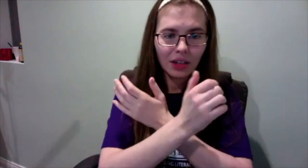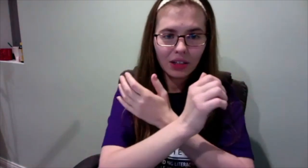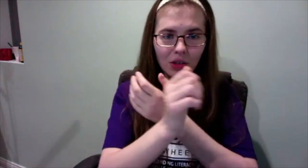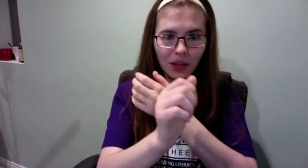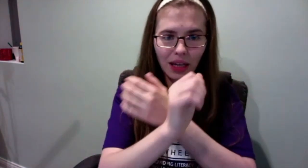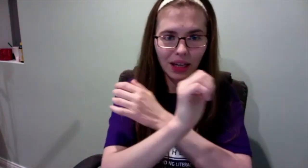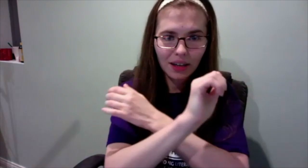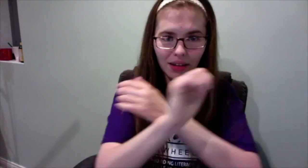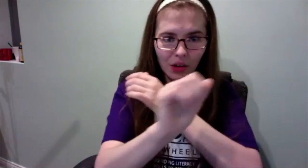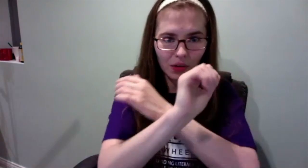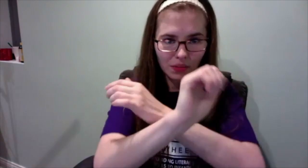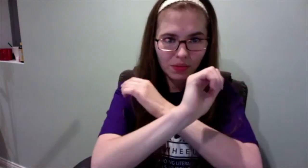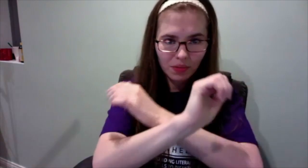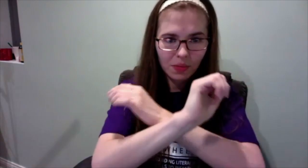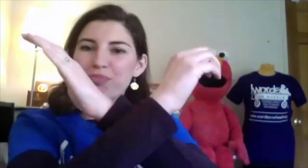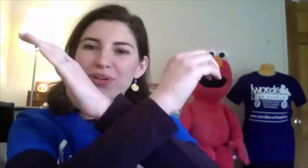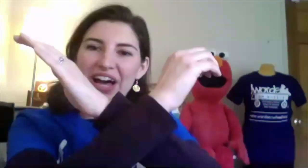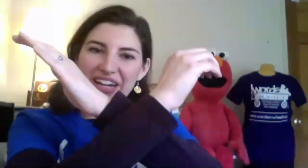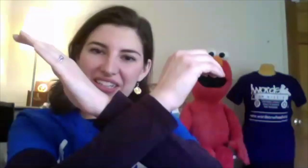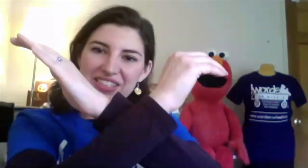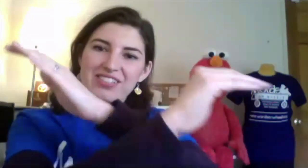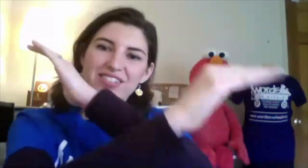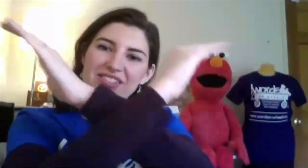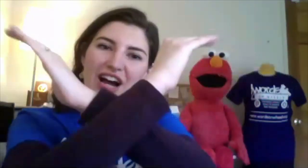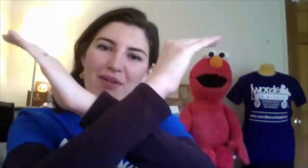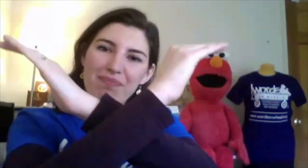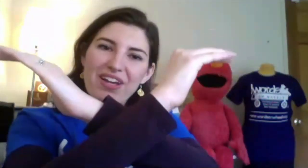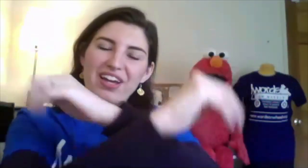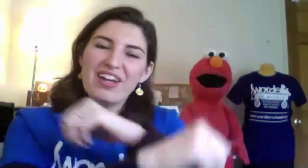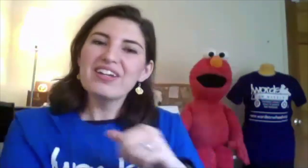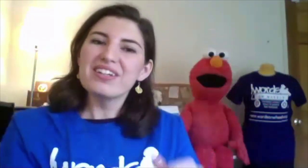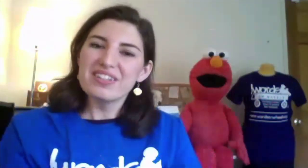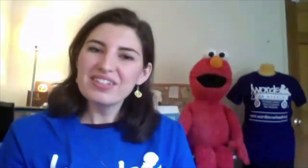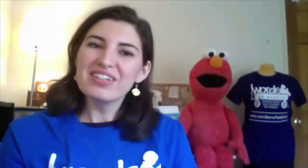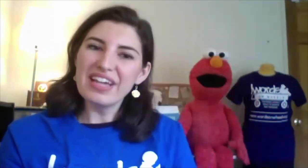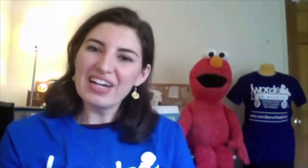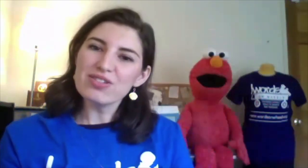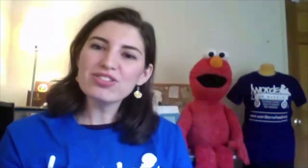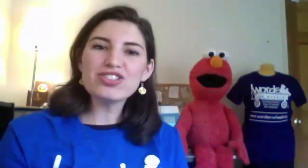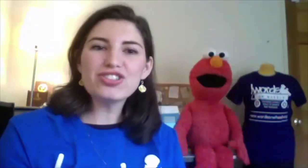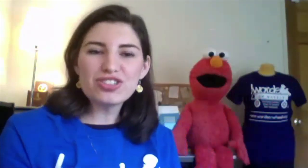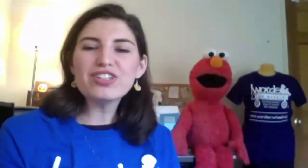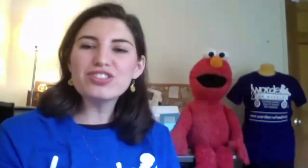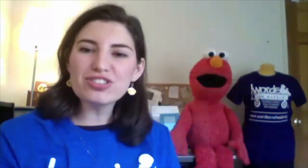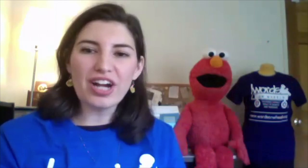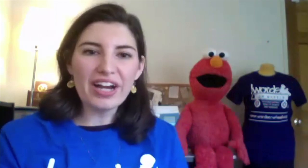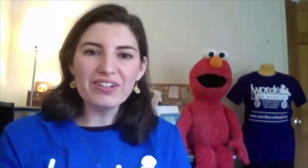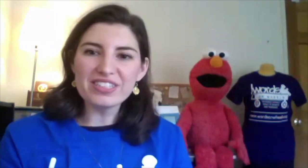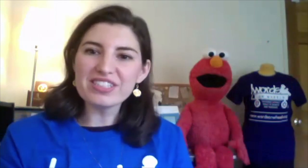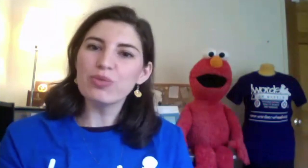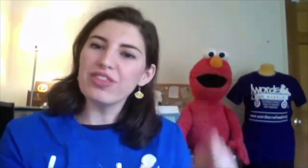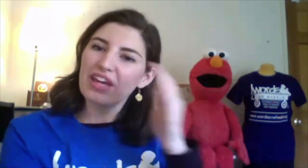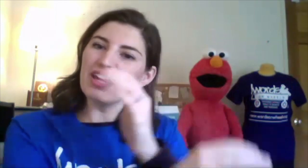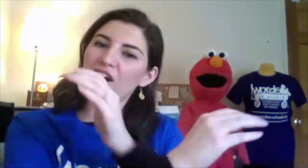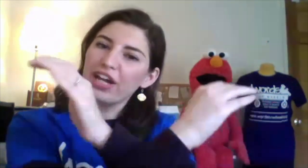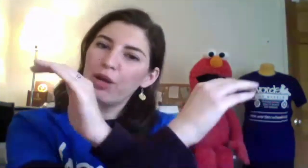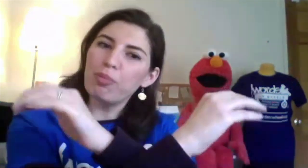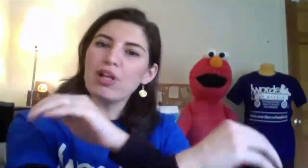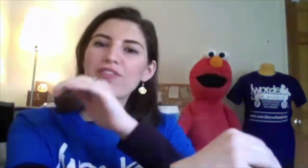do The simple X. yes, stop. Yeah, so just judge your child and see what they are capable of. If they